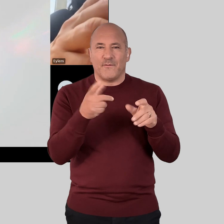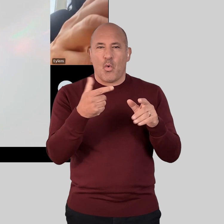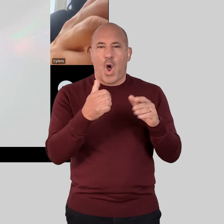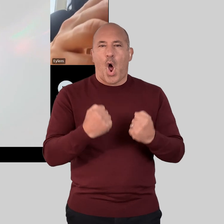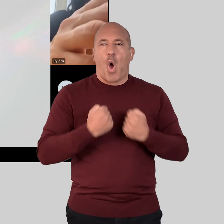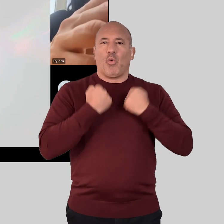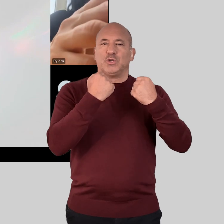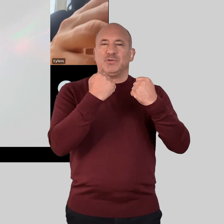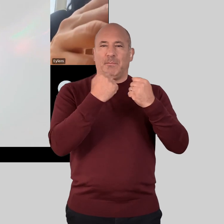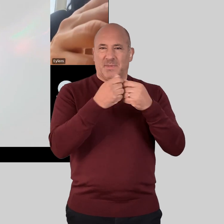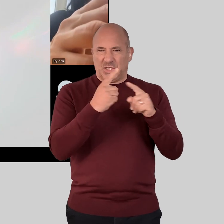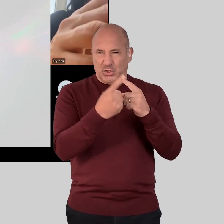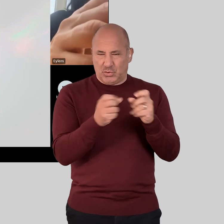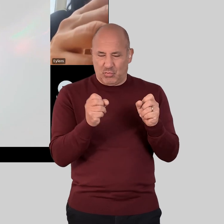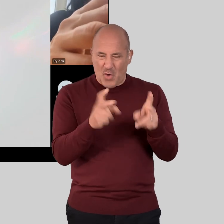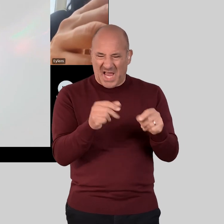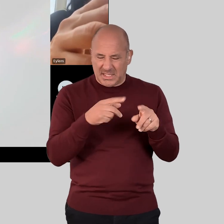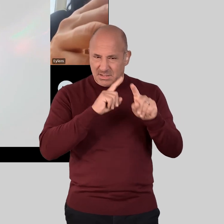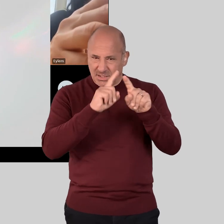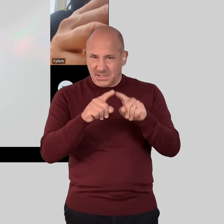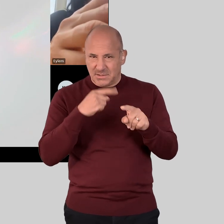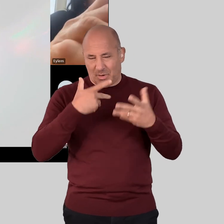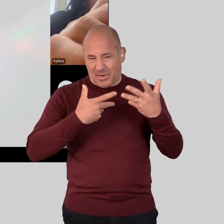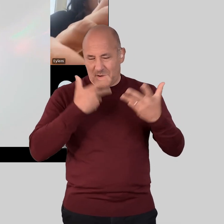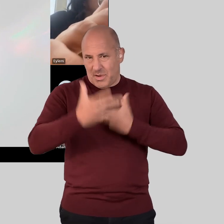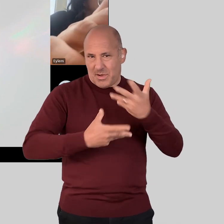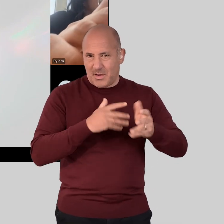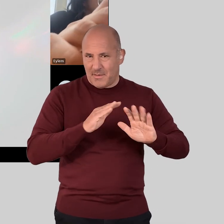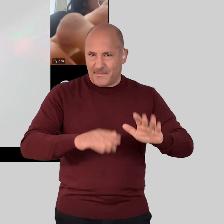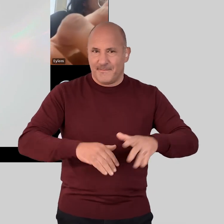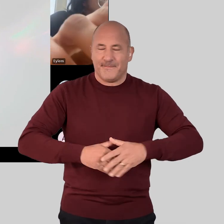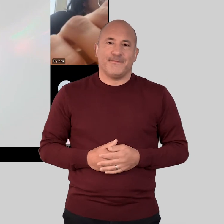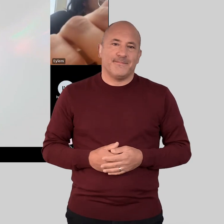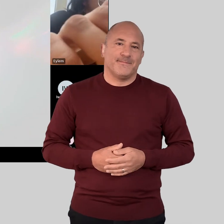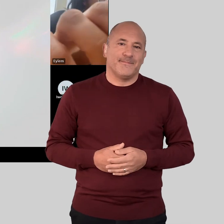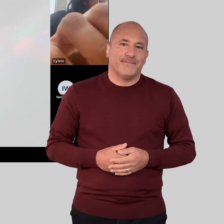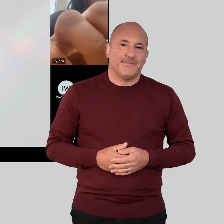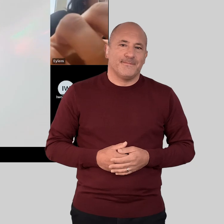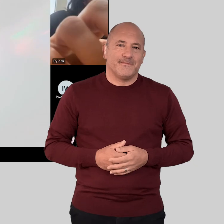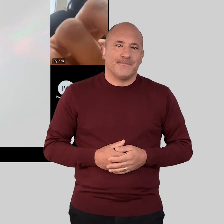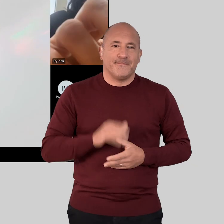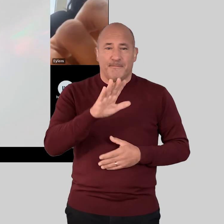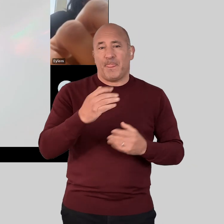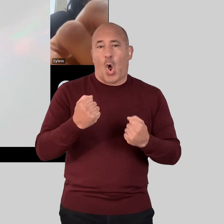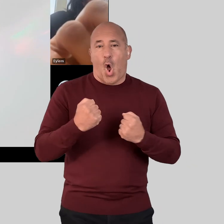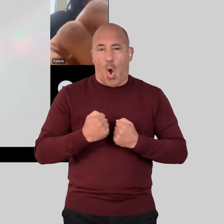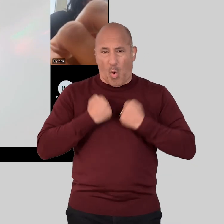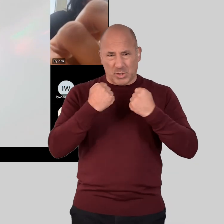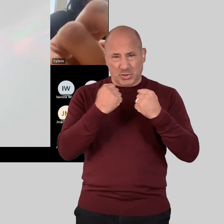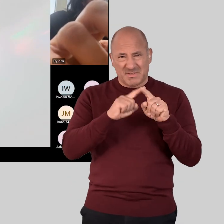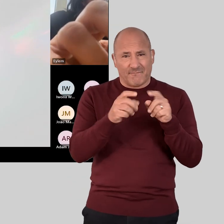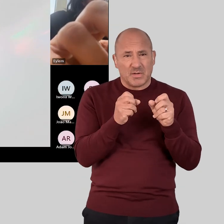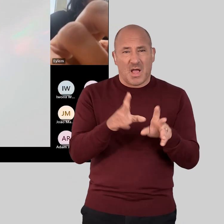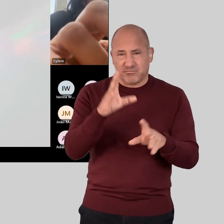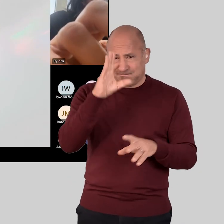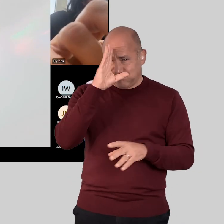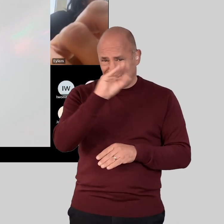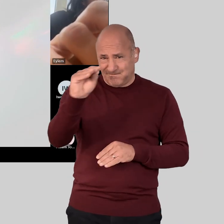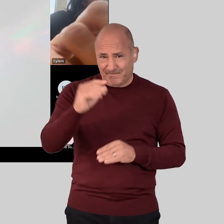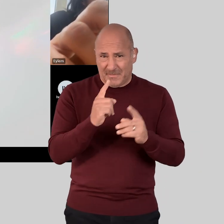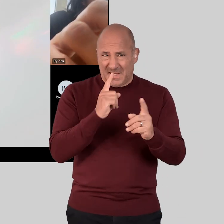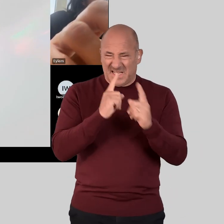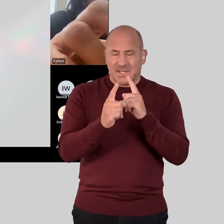go through a few of the things under each of the approaches for types of ownership. Under types of ownership, it's worth noting